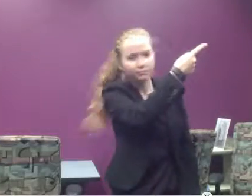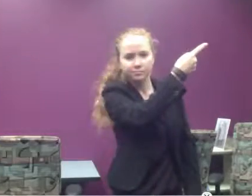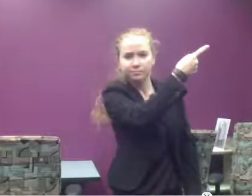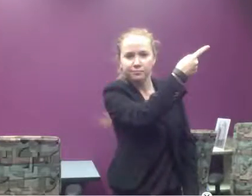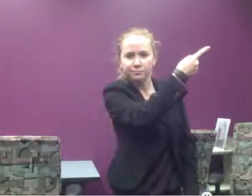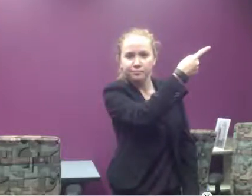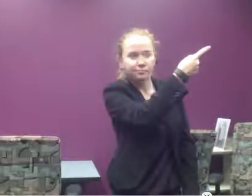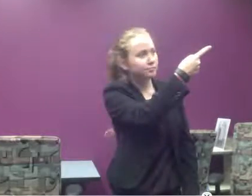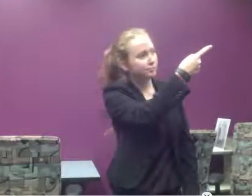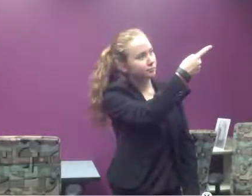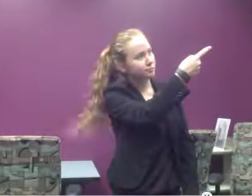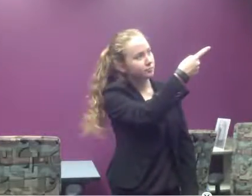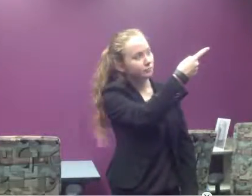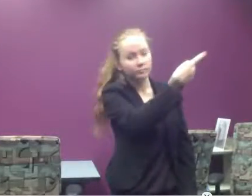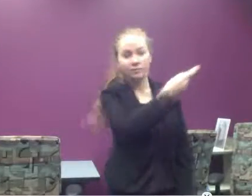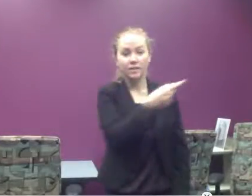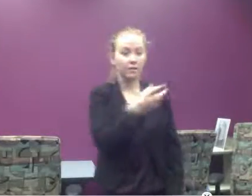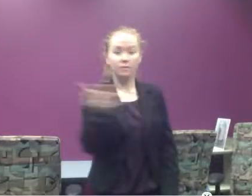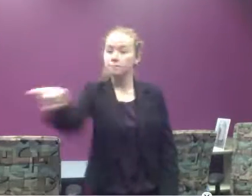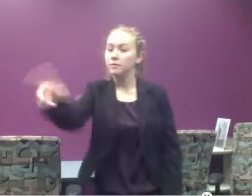So what is this picture?